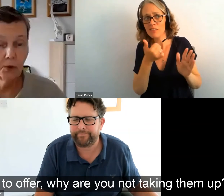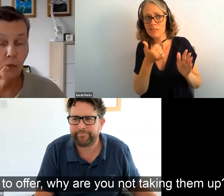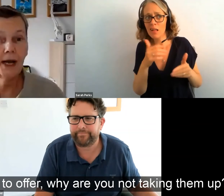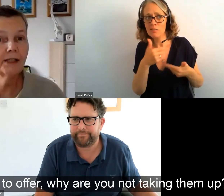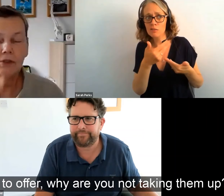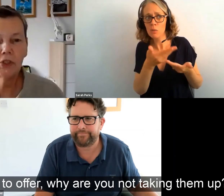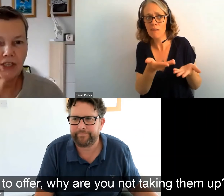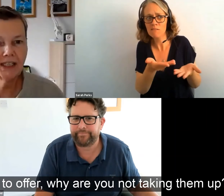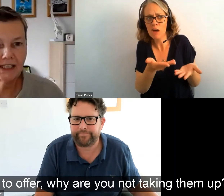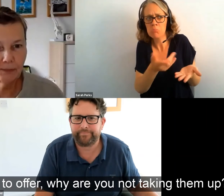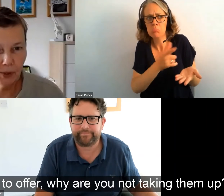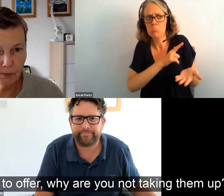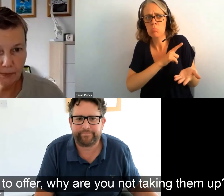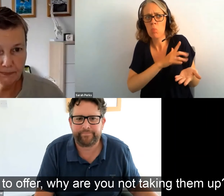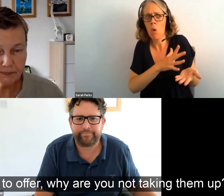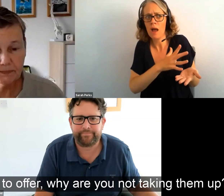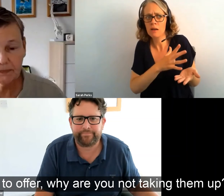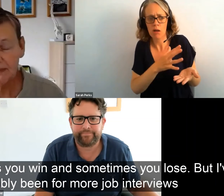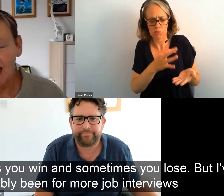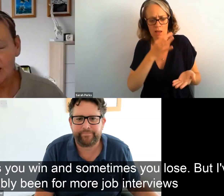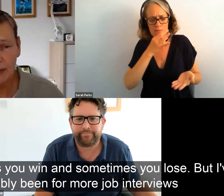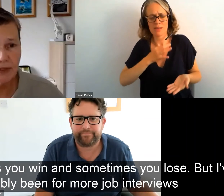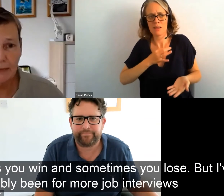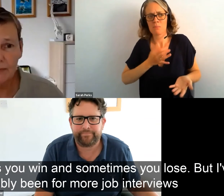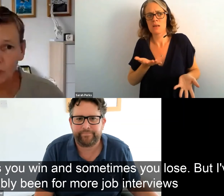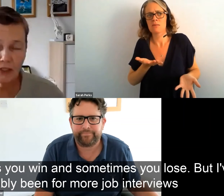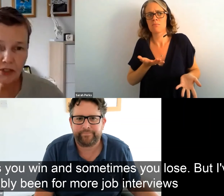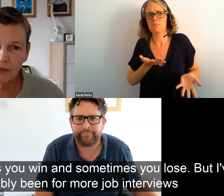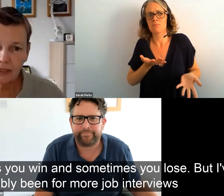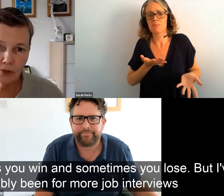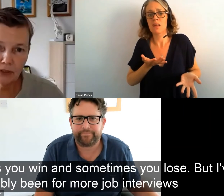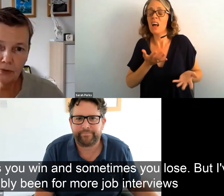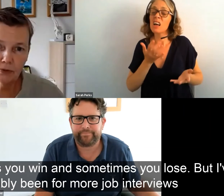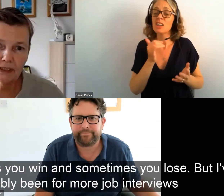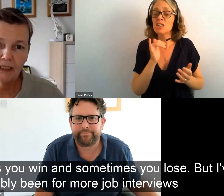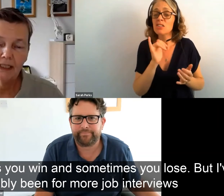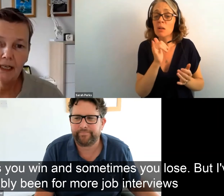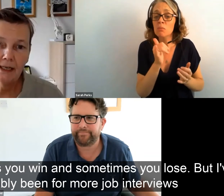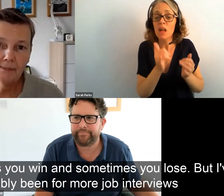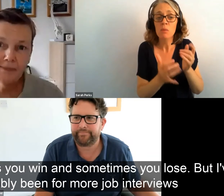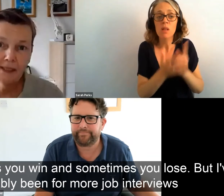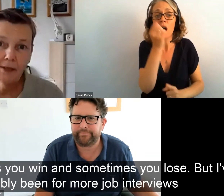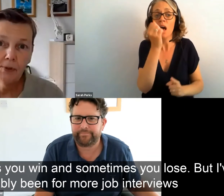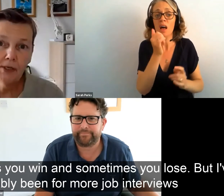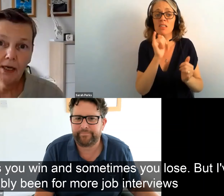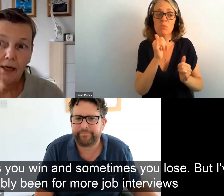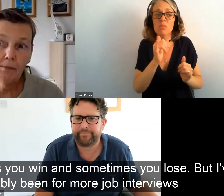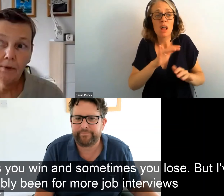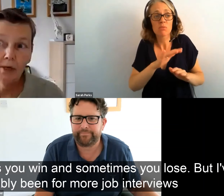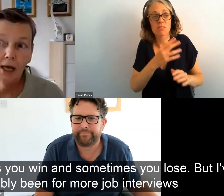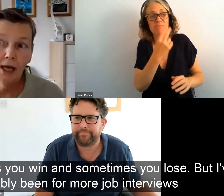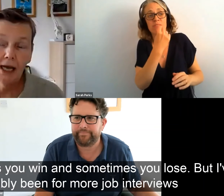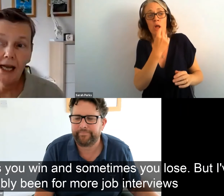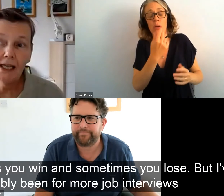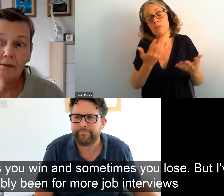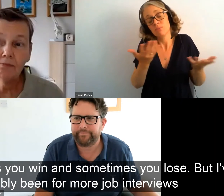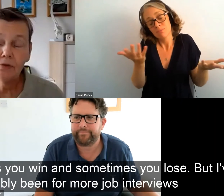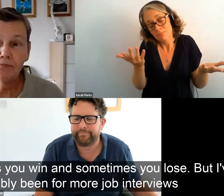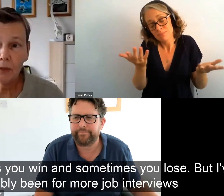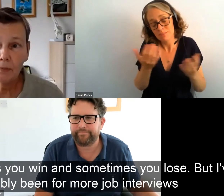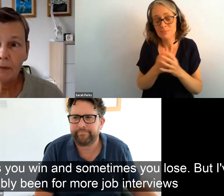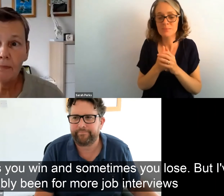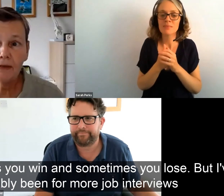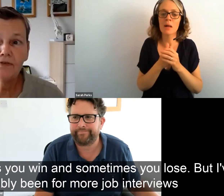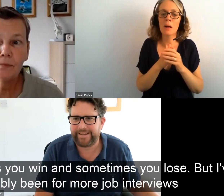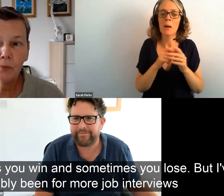offer. Why are you not taking them up? And sometimes you win and sometimes you lose. But I